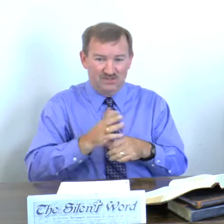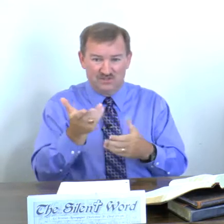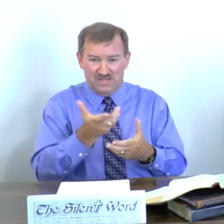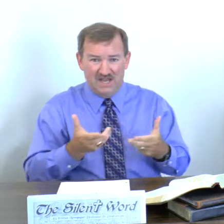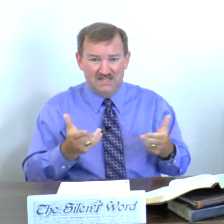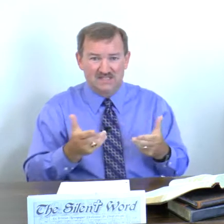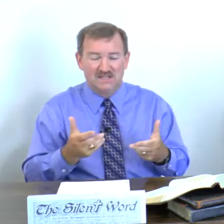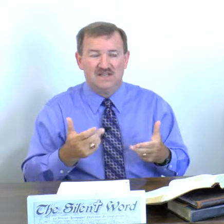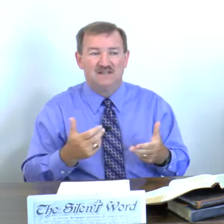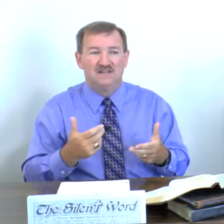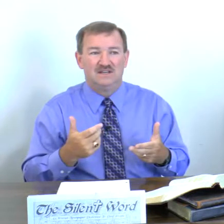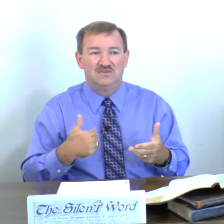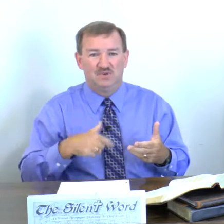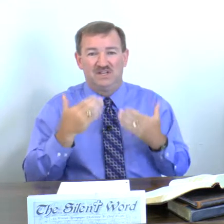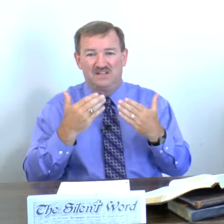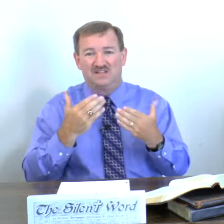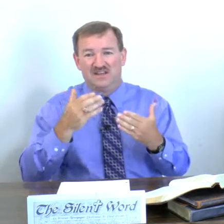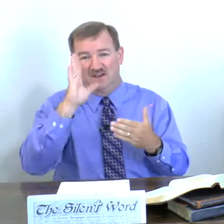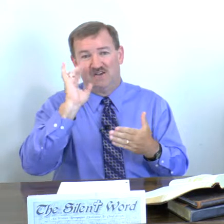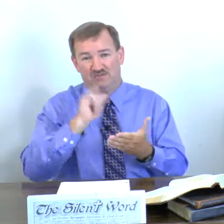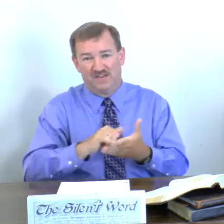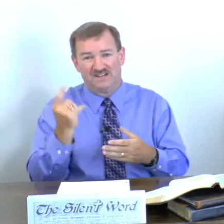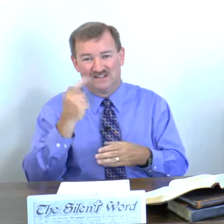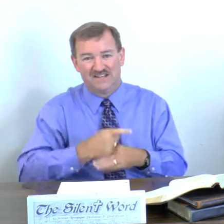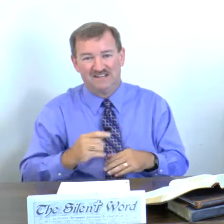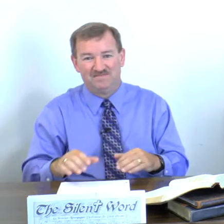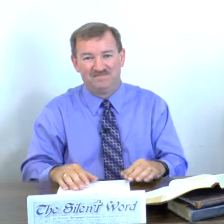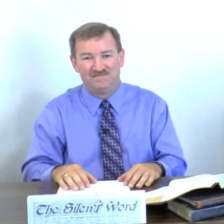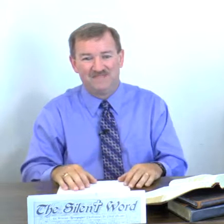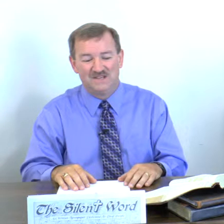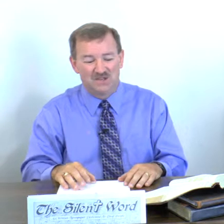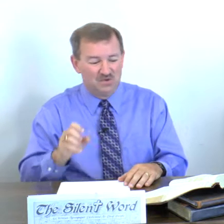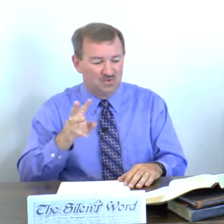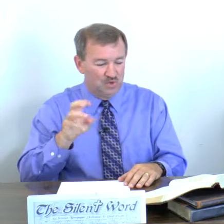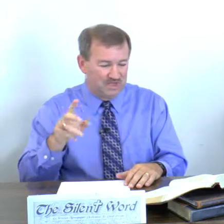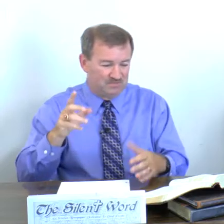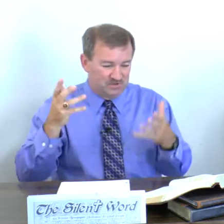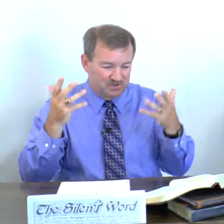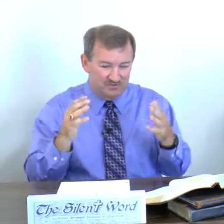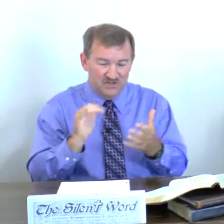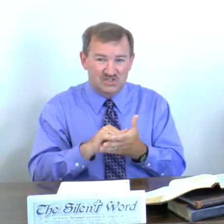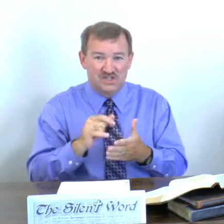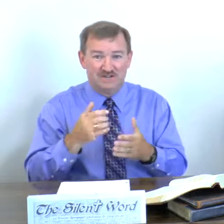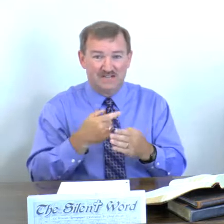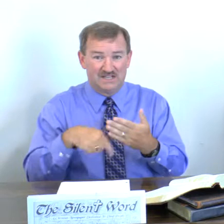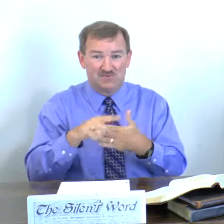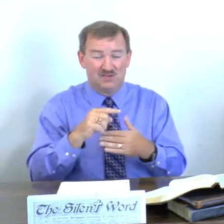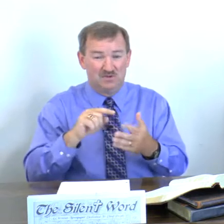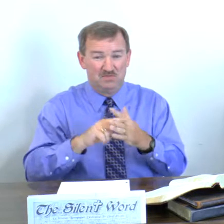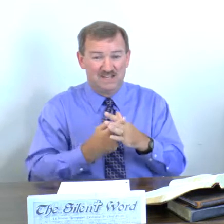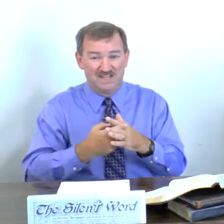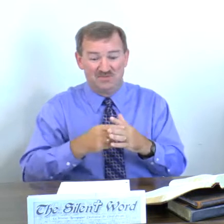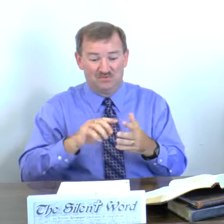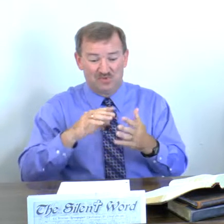fills us. We need to thank God for that today. Well, we're going to finish there. Next week we begin and we'll